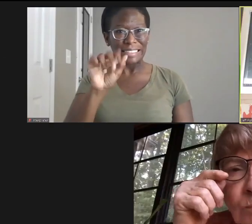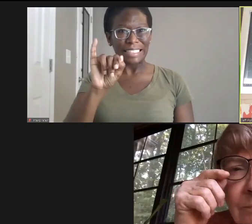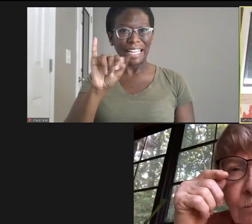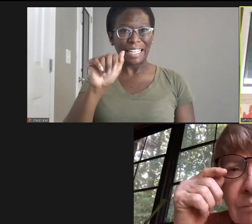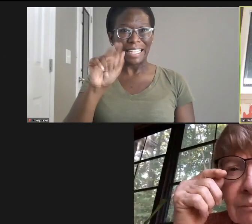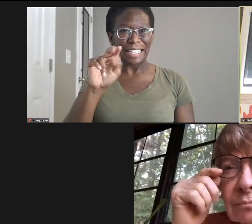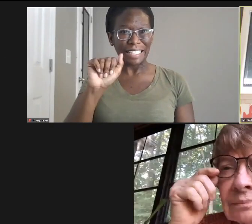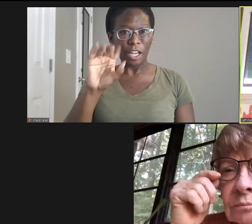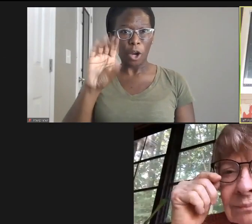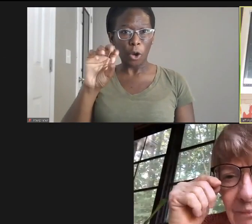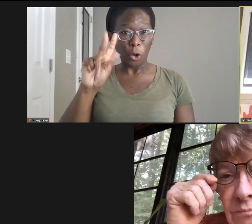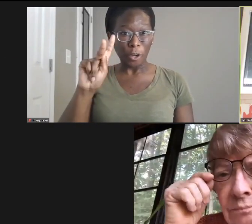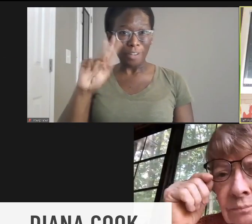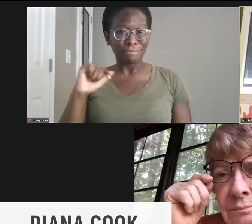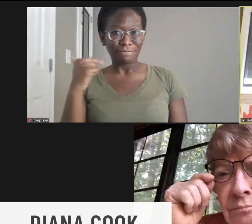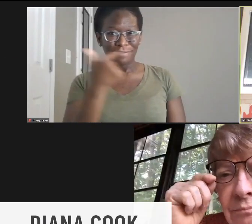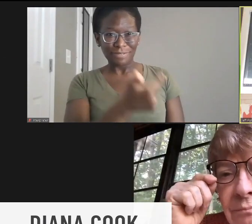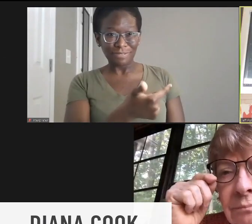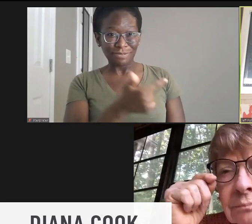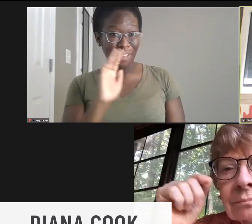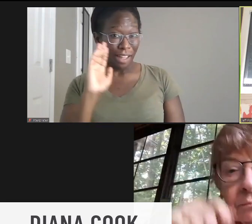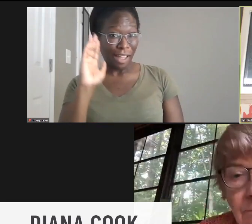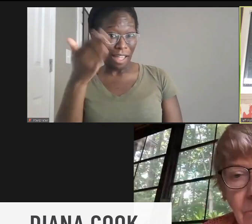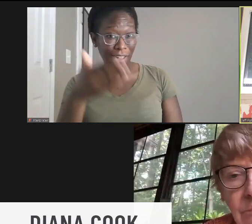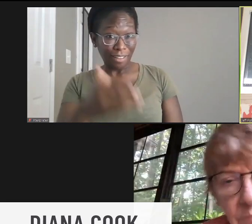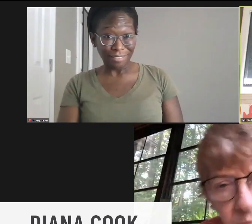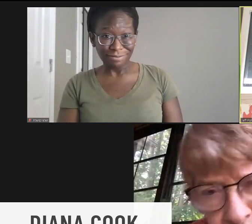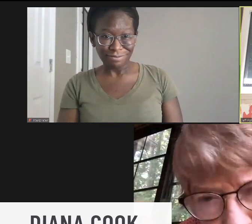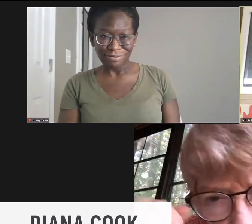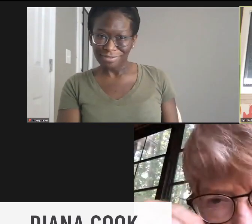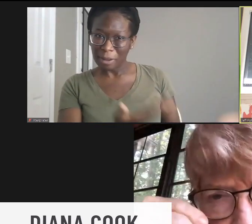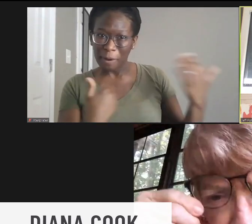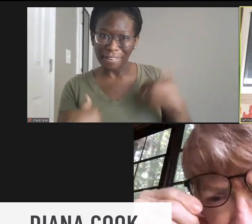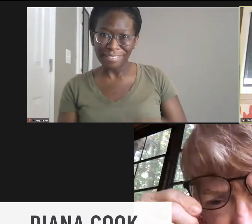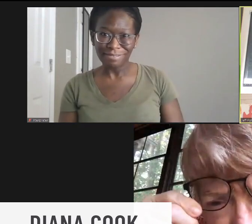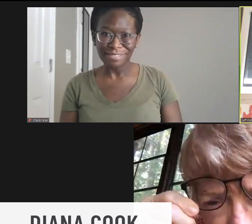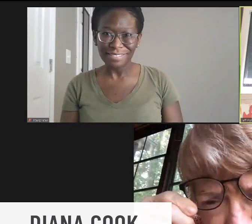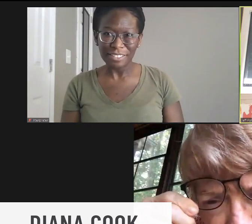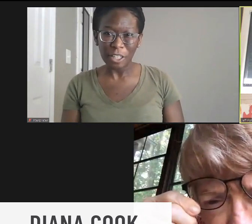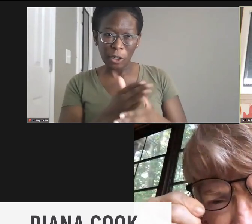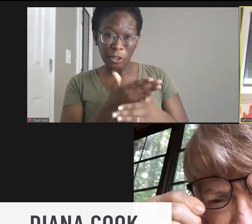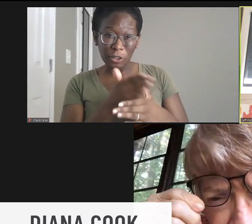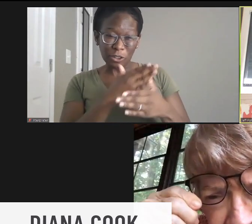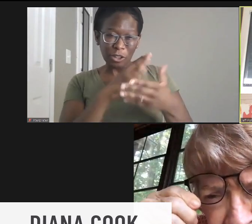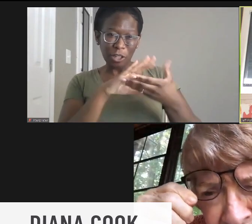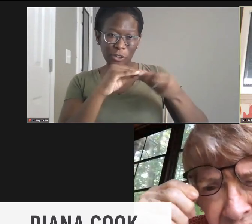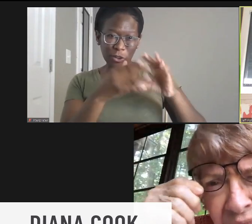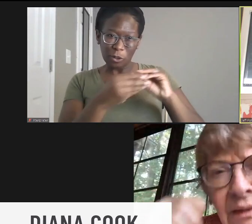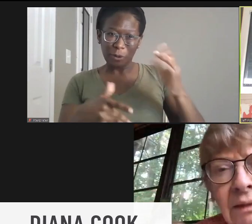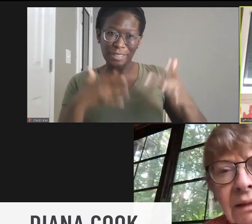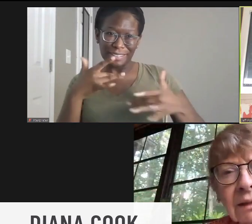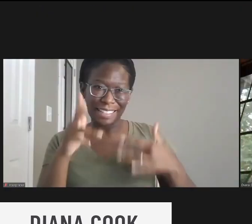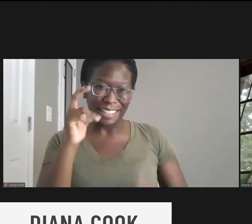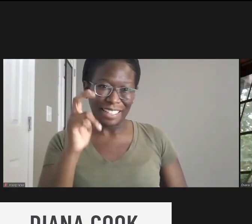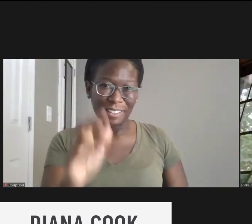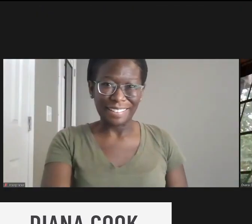Diana, hey, come on in and share us your story. We're excited to hear